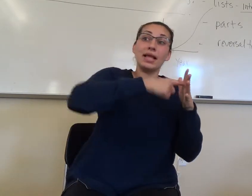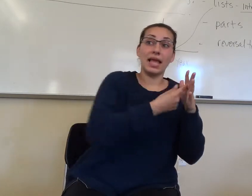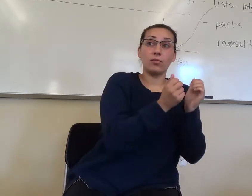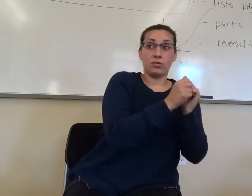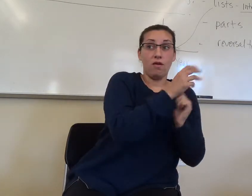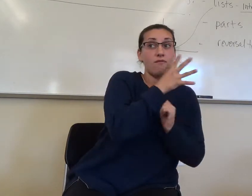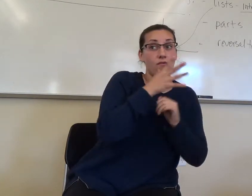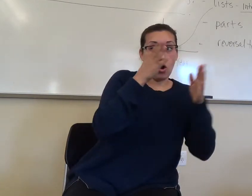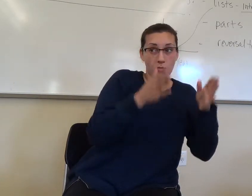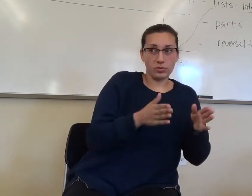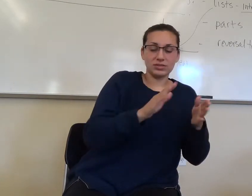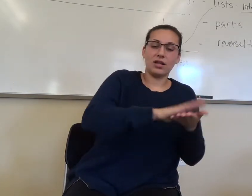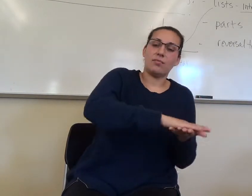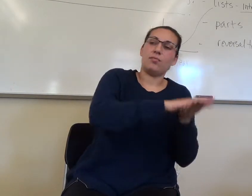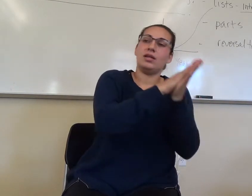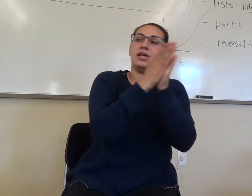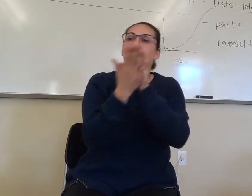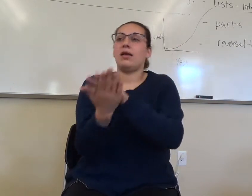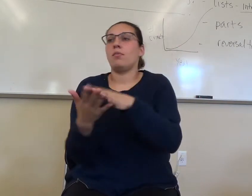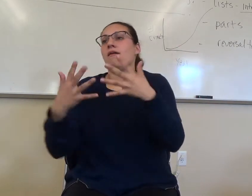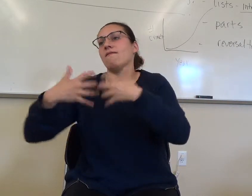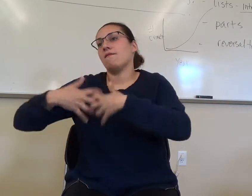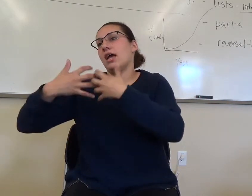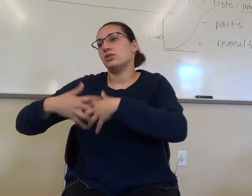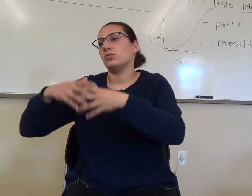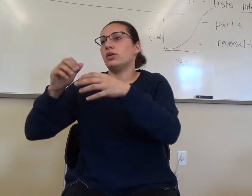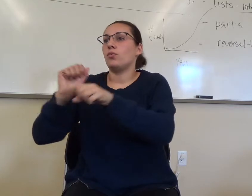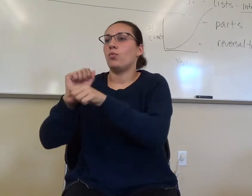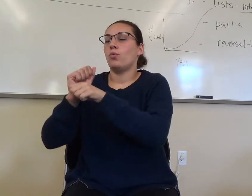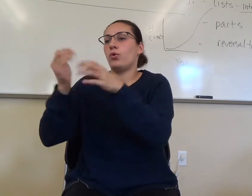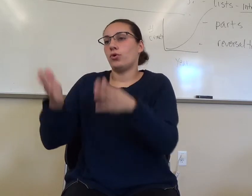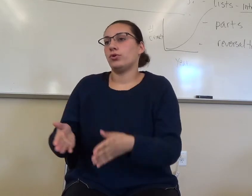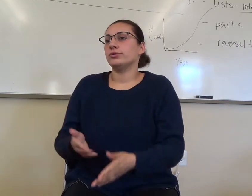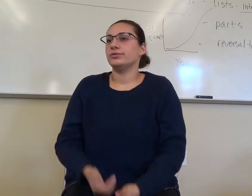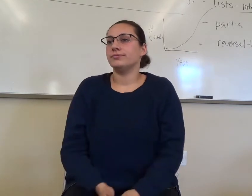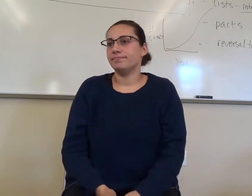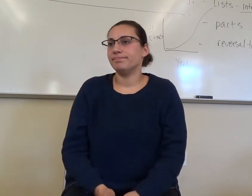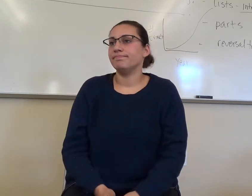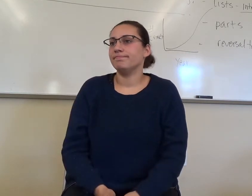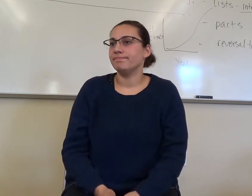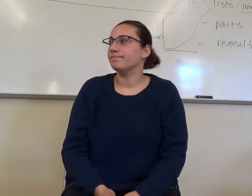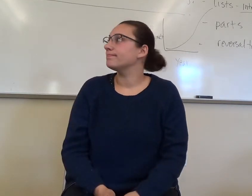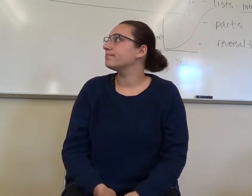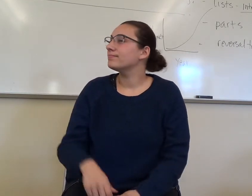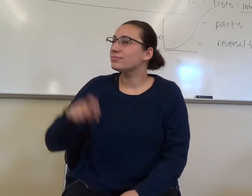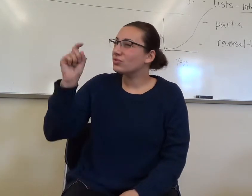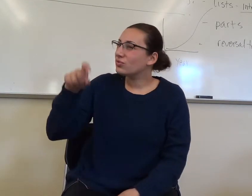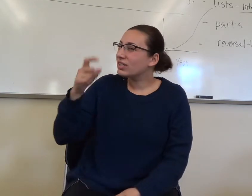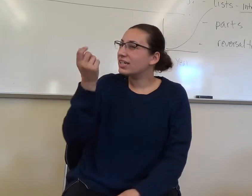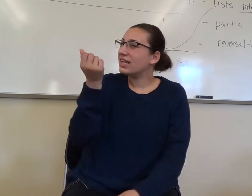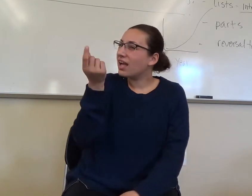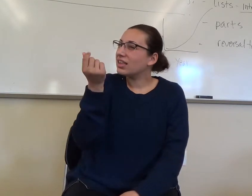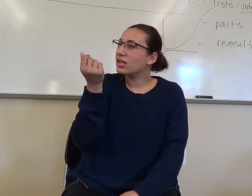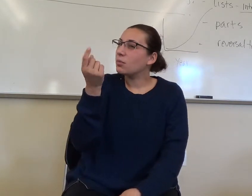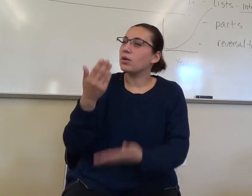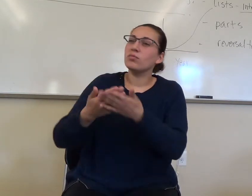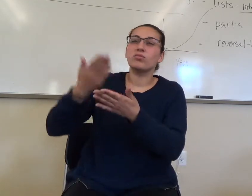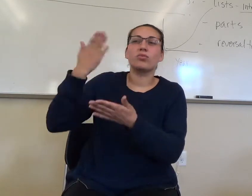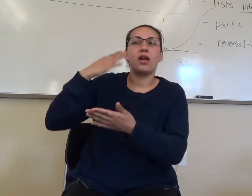This is a tough one. This, you kind of have to have a little bit of prior knowledge about what was going on in the